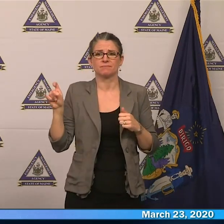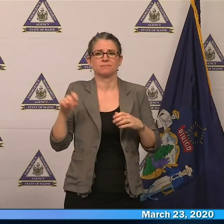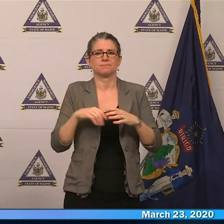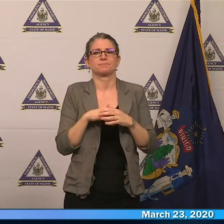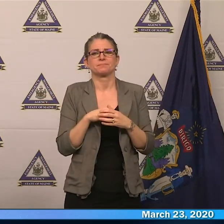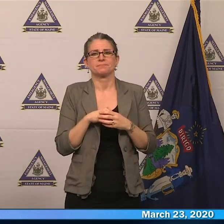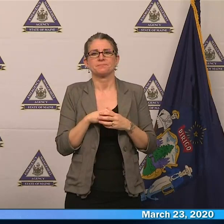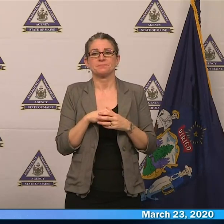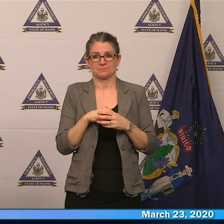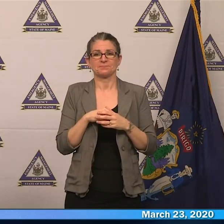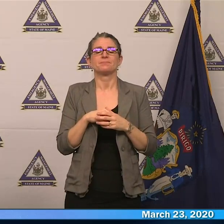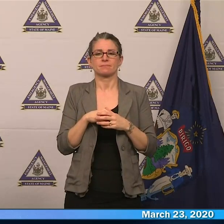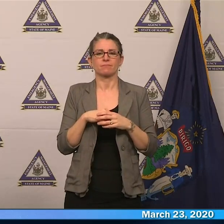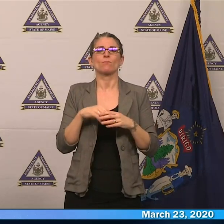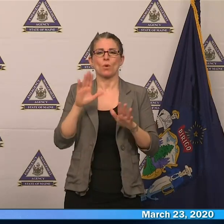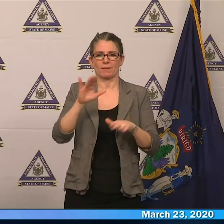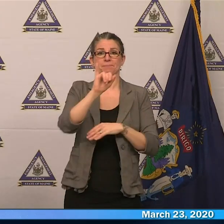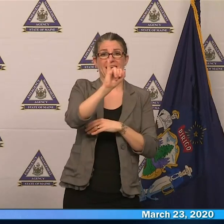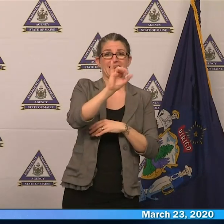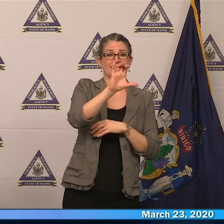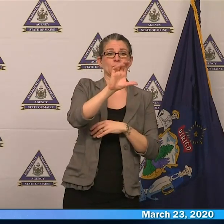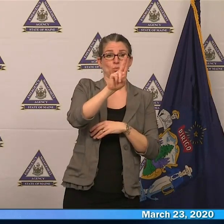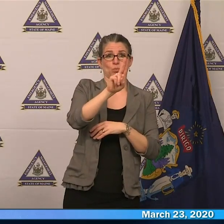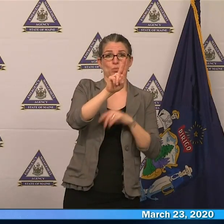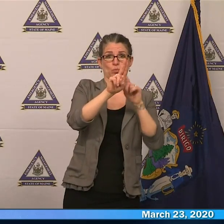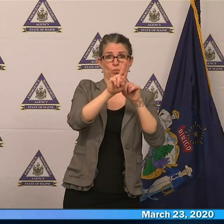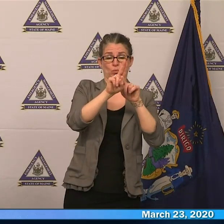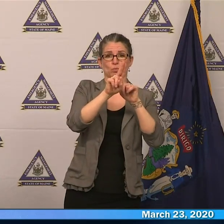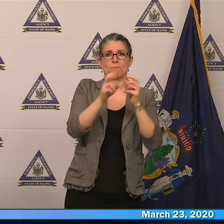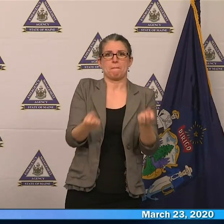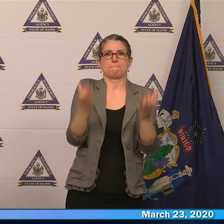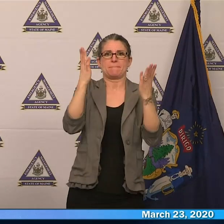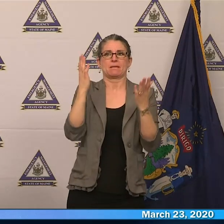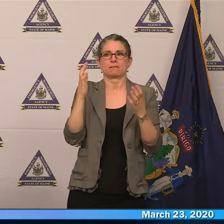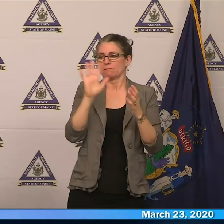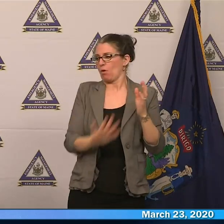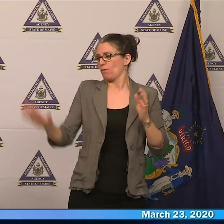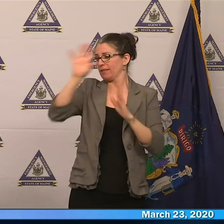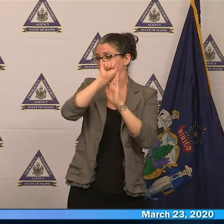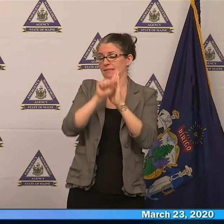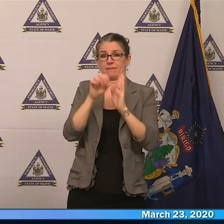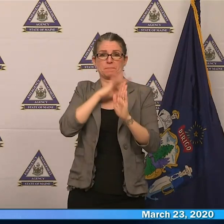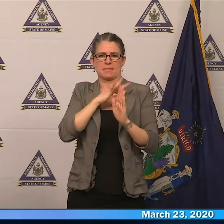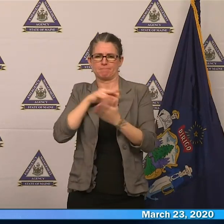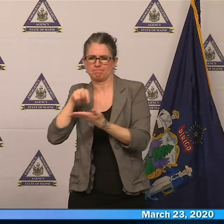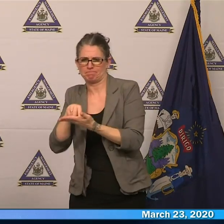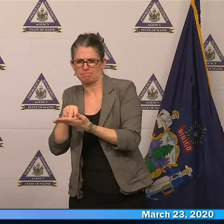thus far who are hospitalized? As of this morning, there are